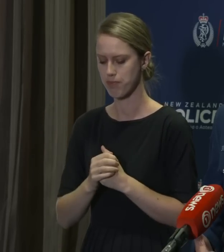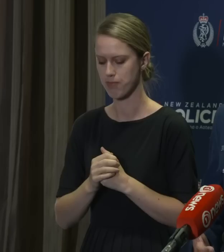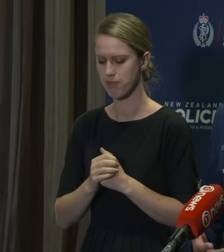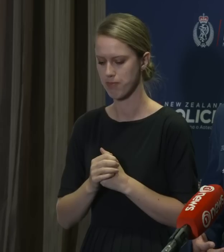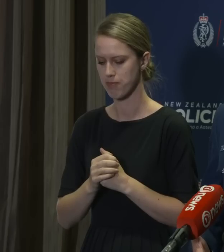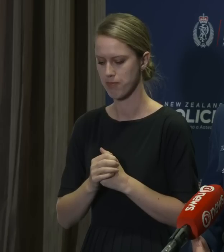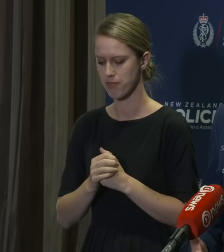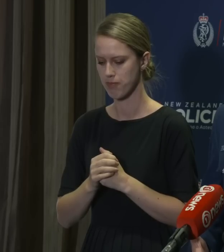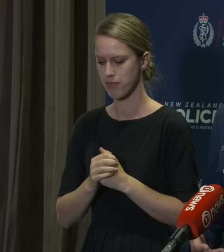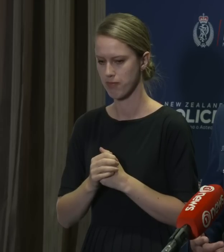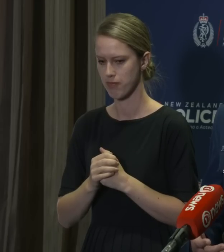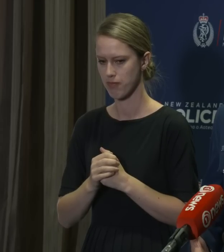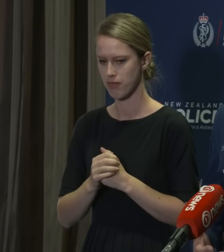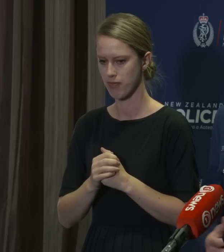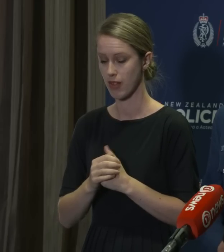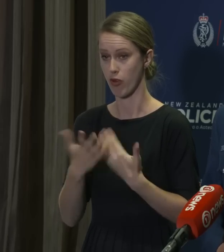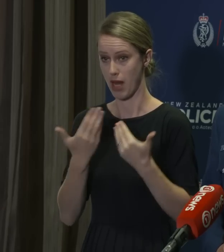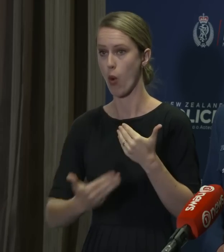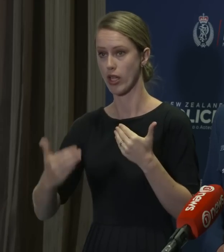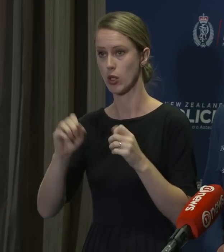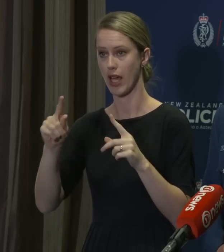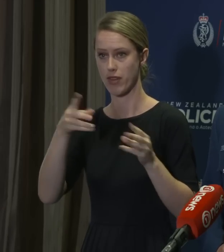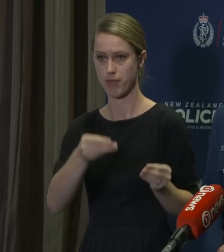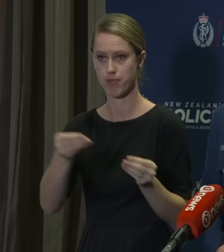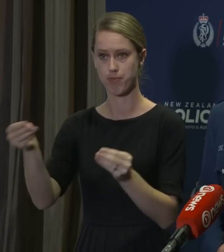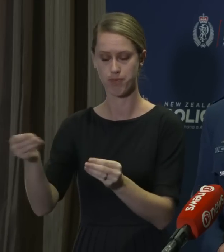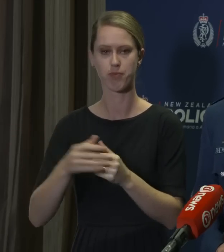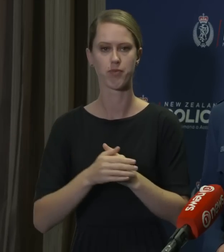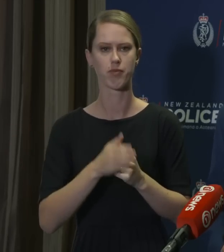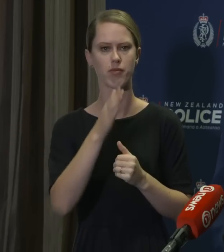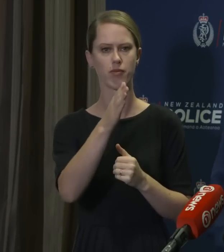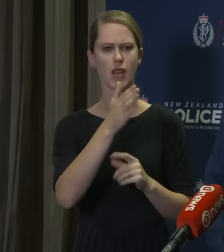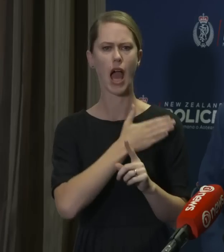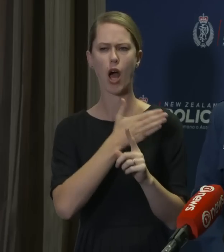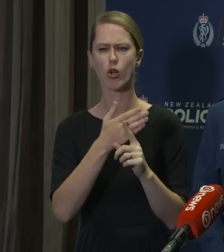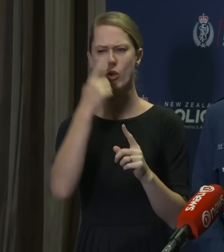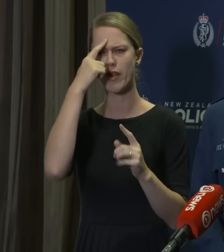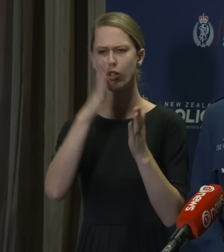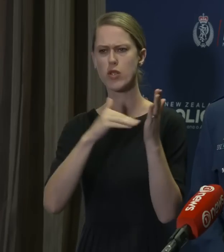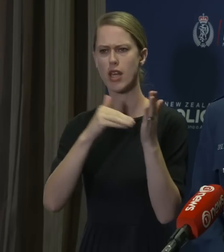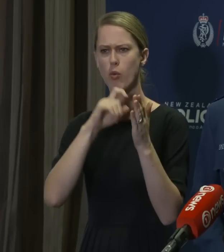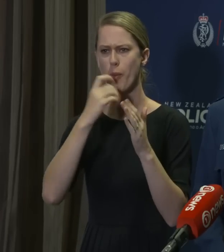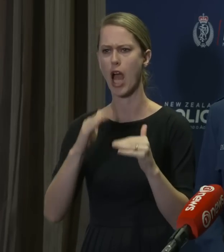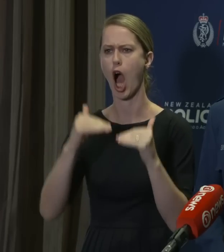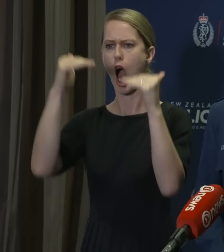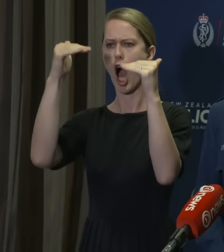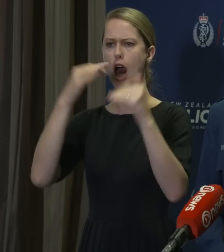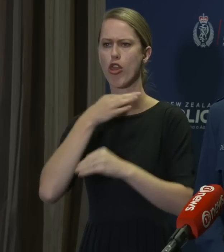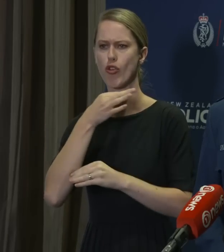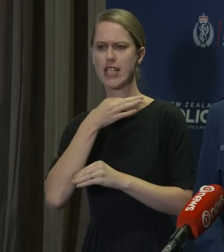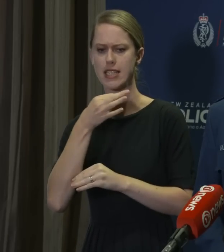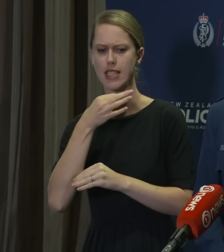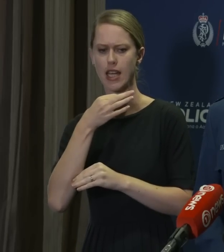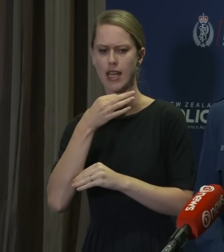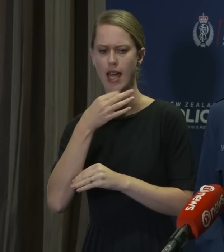it's okay as of now. How long do you expect New Zealand to remain in this state of high threat and